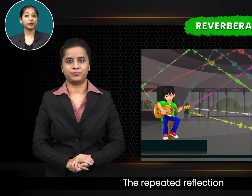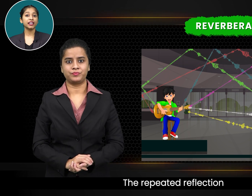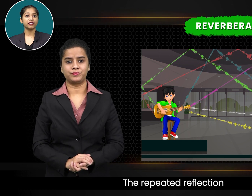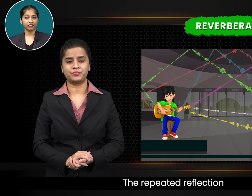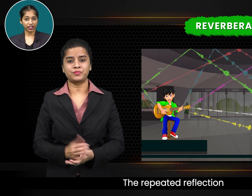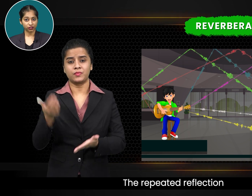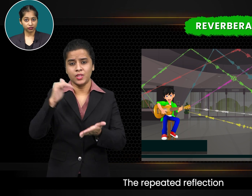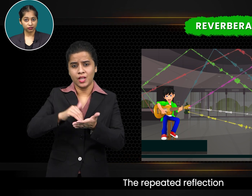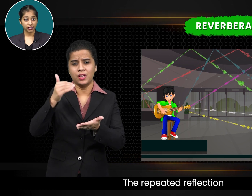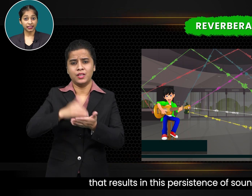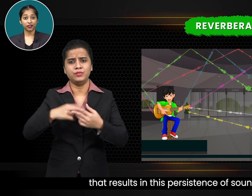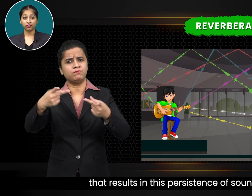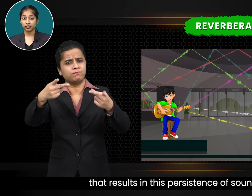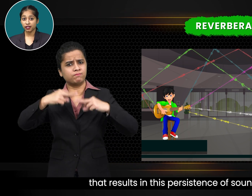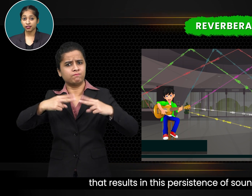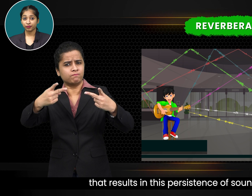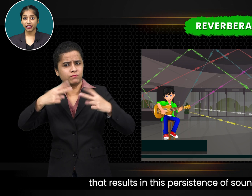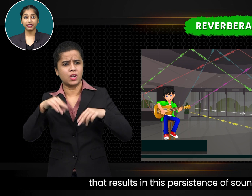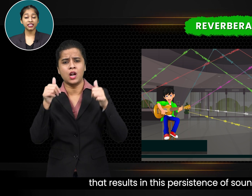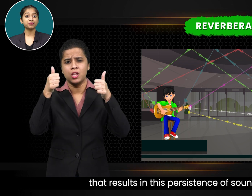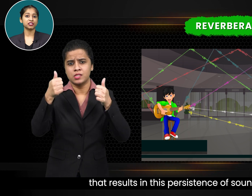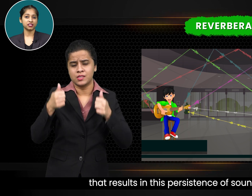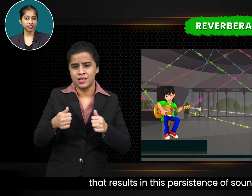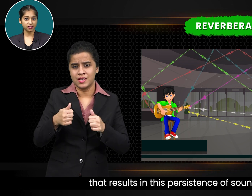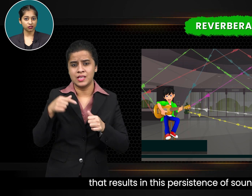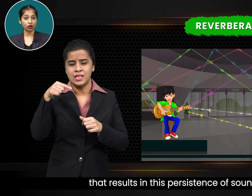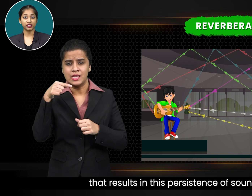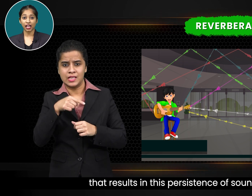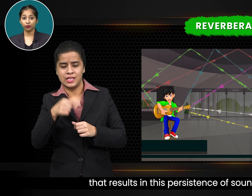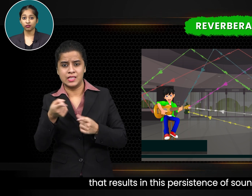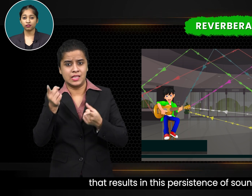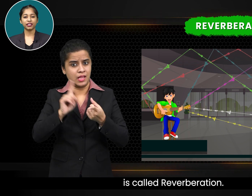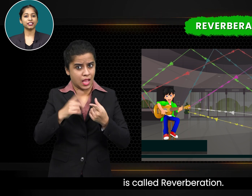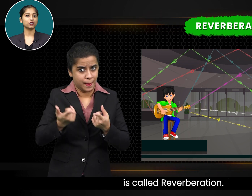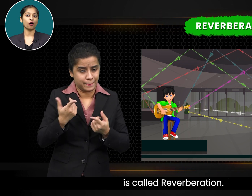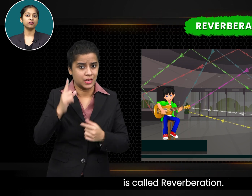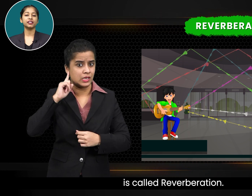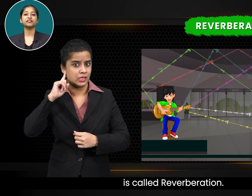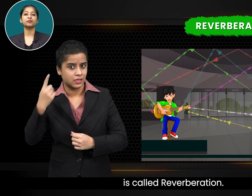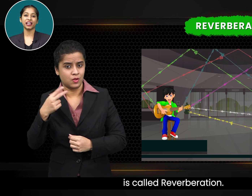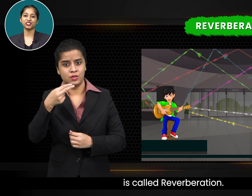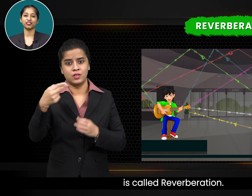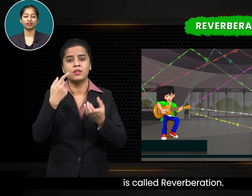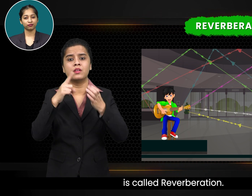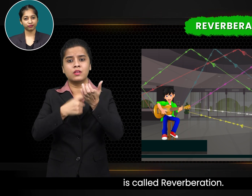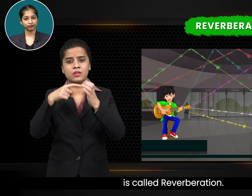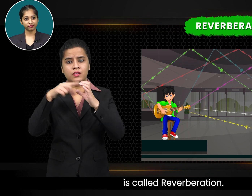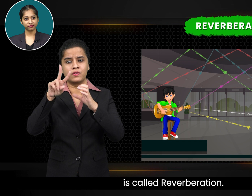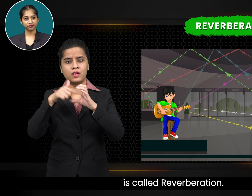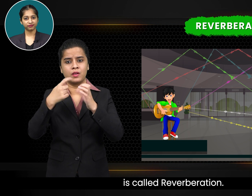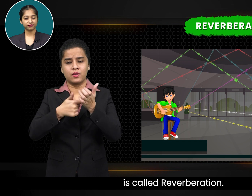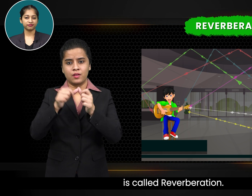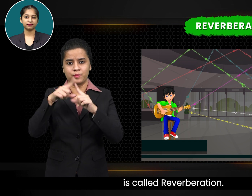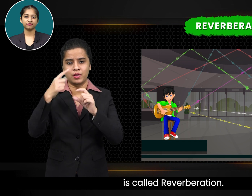The repeated reflection that results in this persistence of sound is called reverberation.